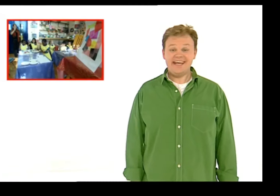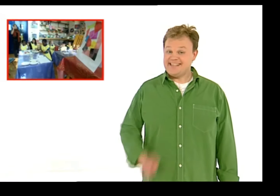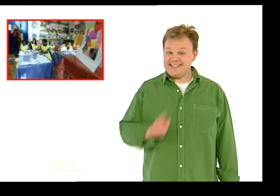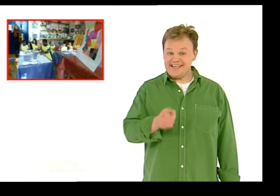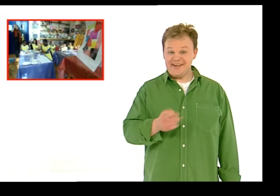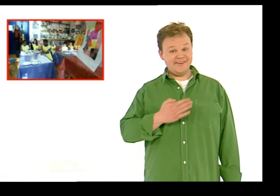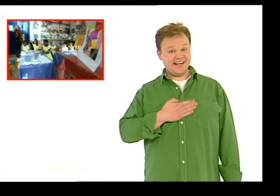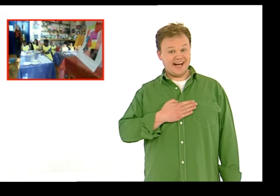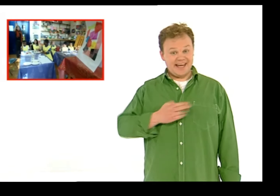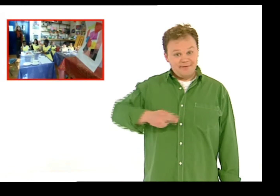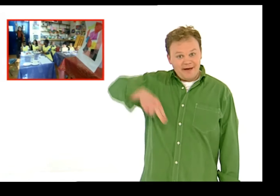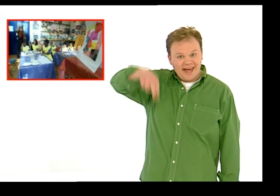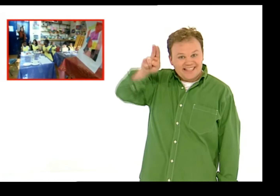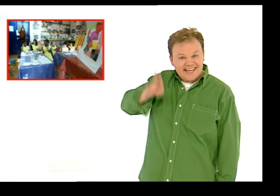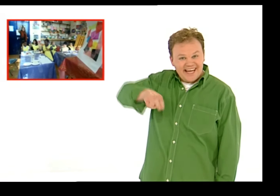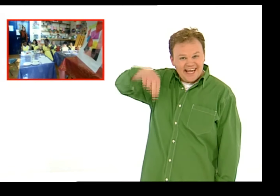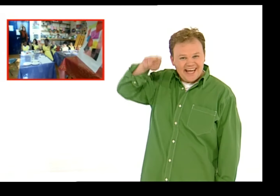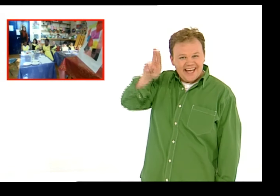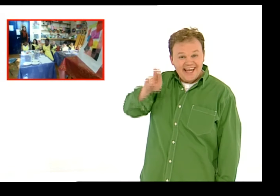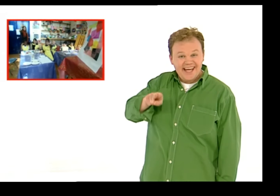Do you like painting?